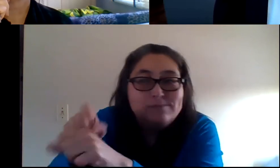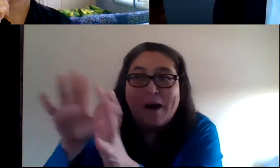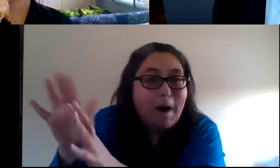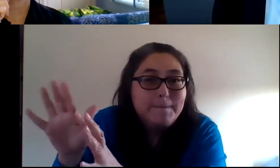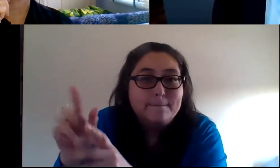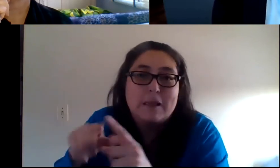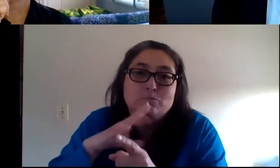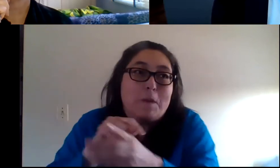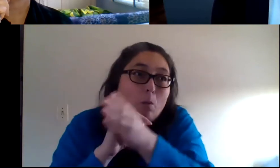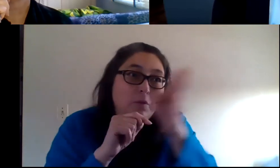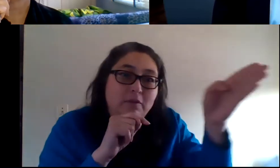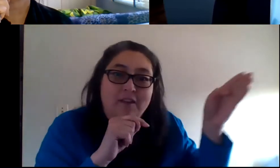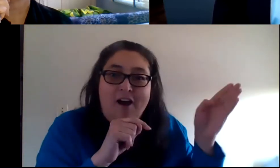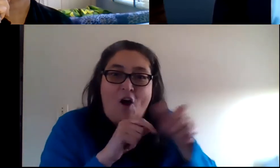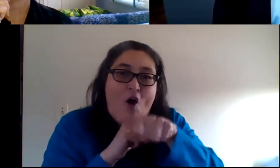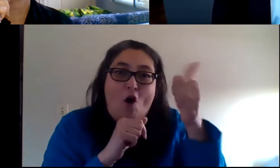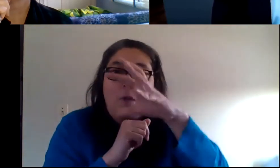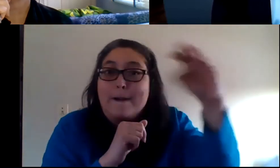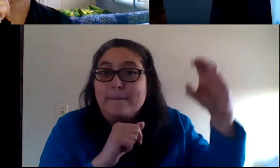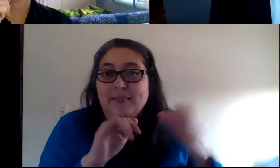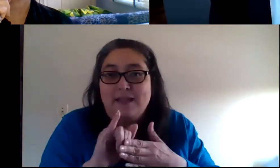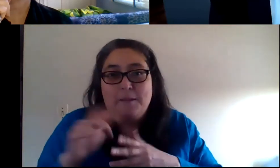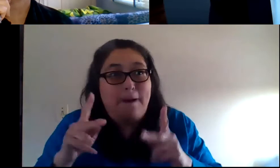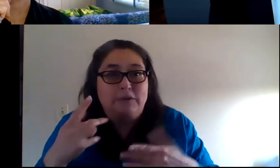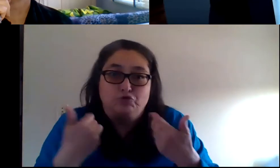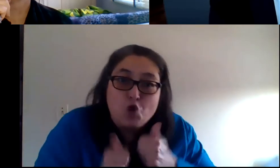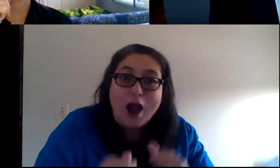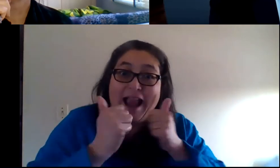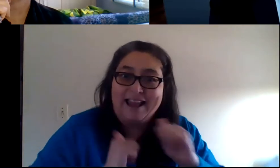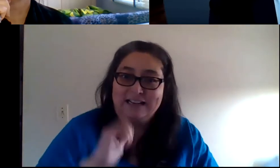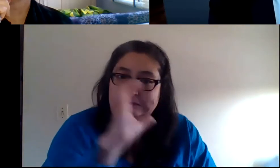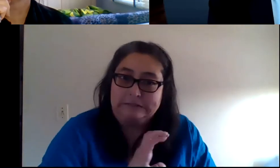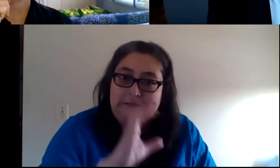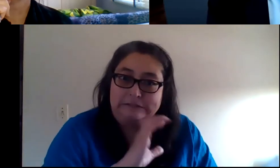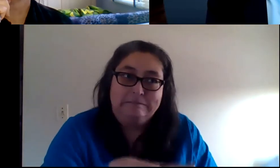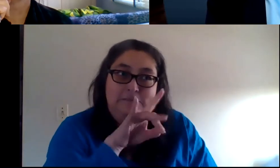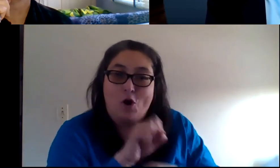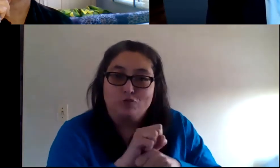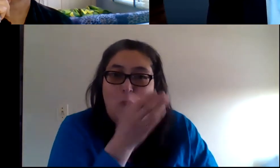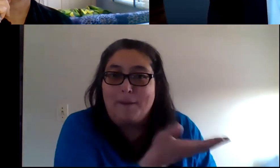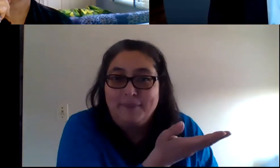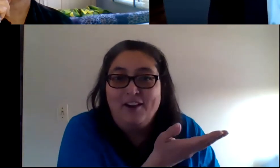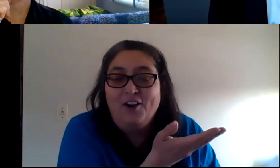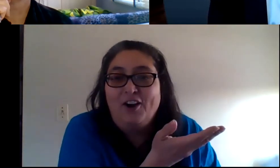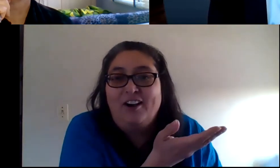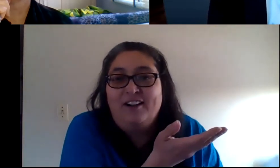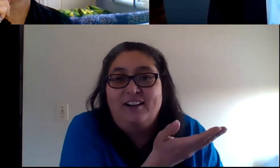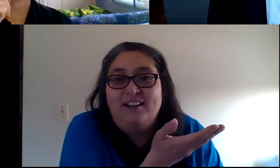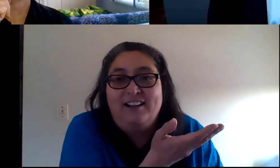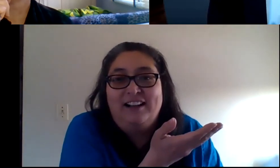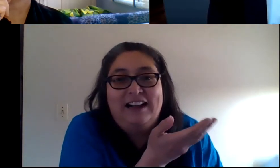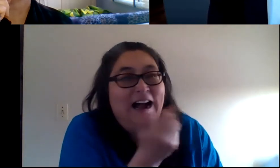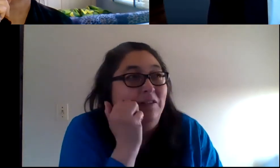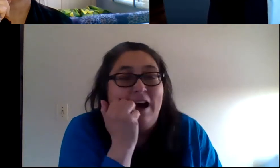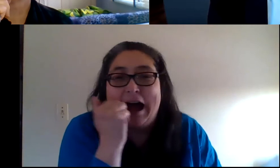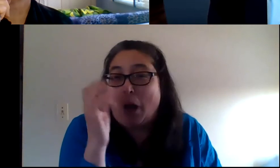they have these employees working for them. But, you know, there are others out there that probably are trying to find people with disabilities, but